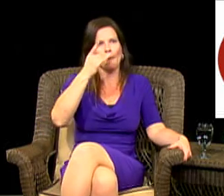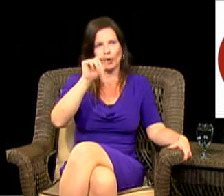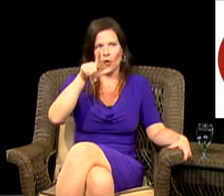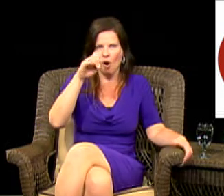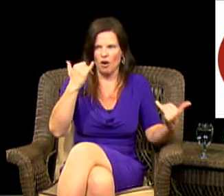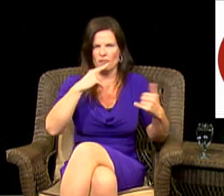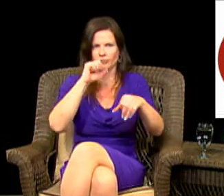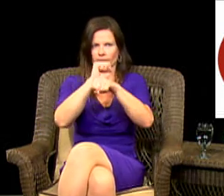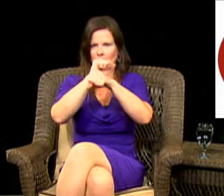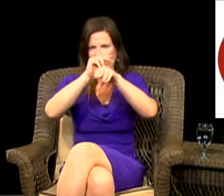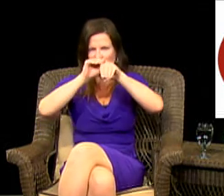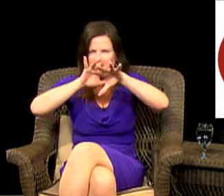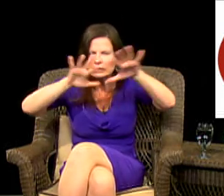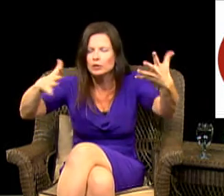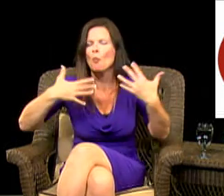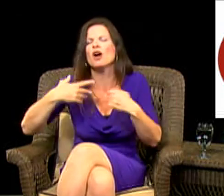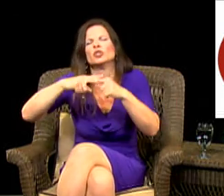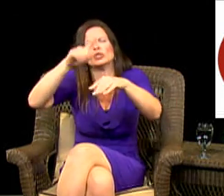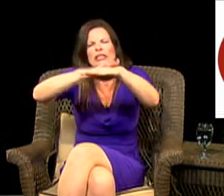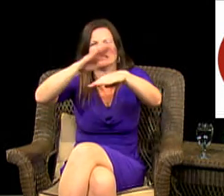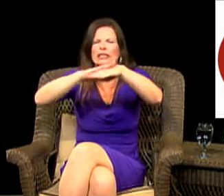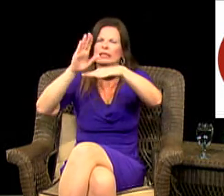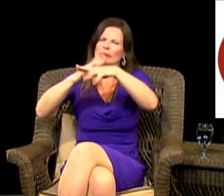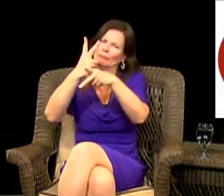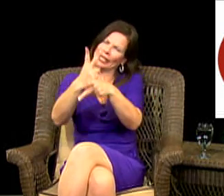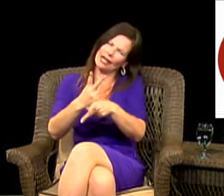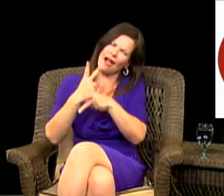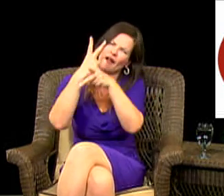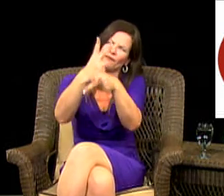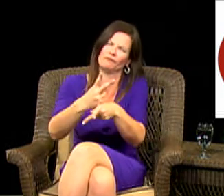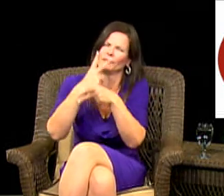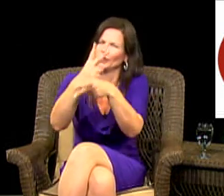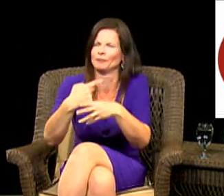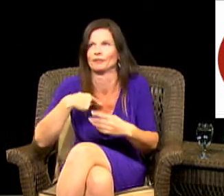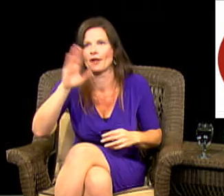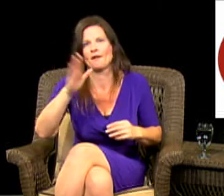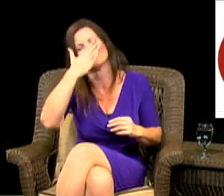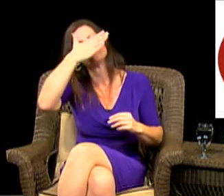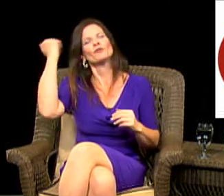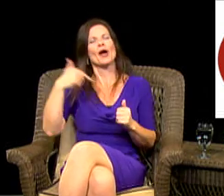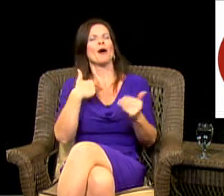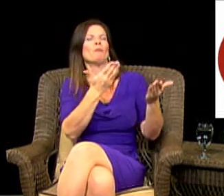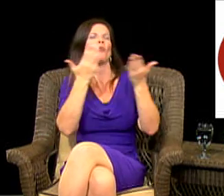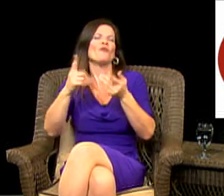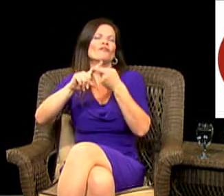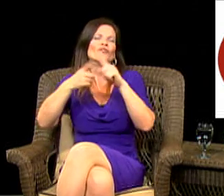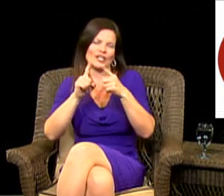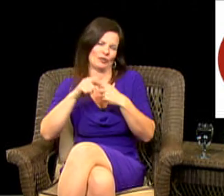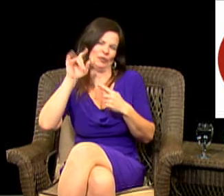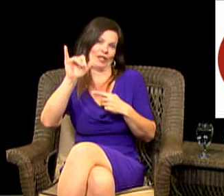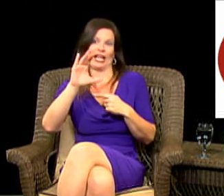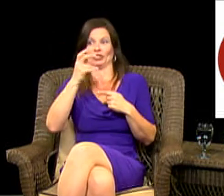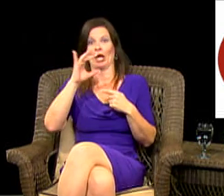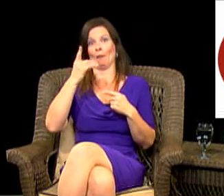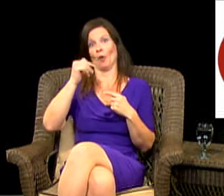Well, first, I'll talk about Chipotle. So, really want to warn everyone, be very, very careful. I recently